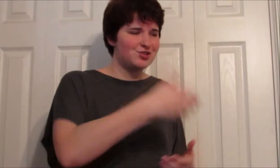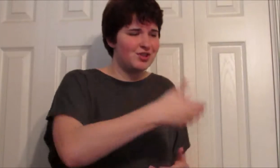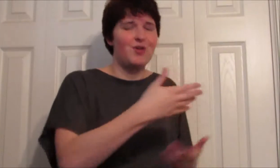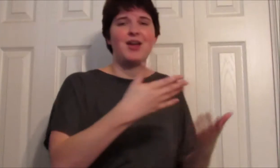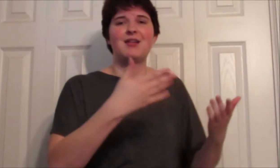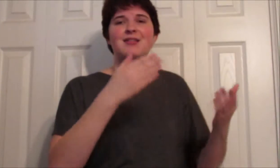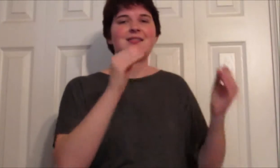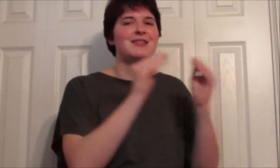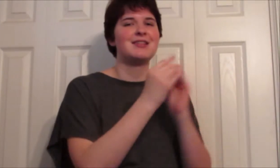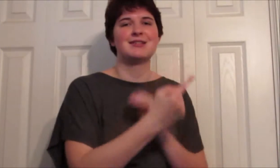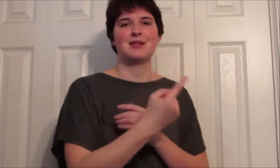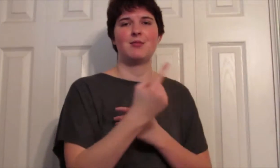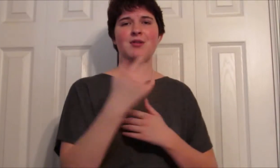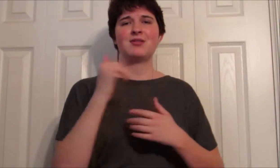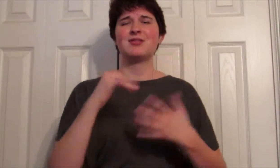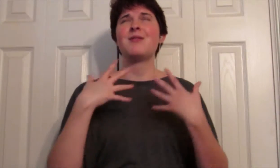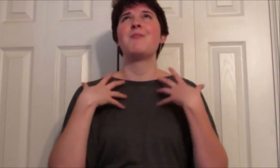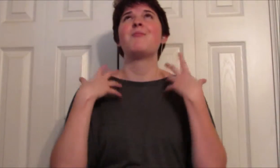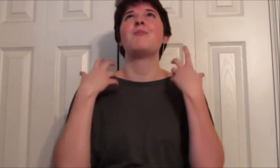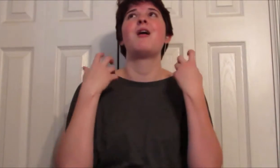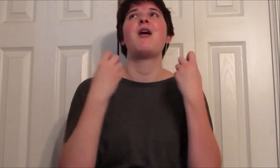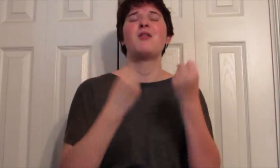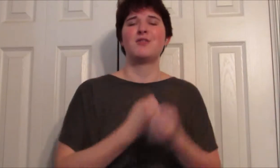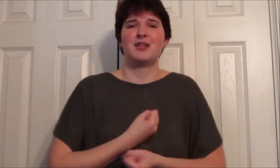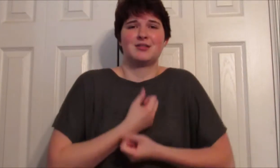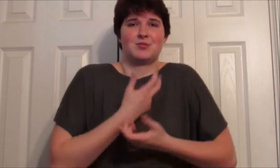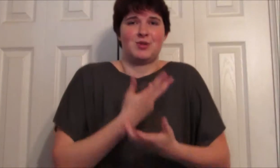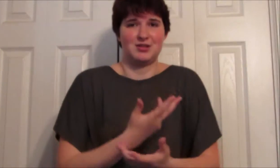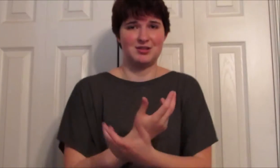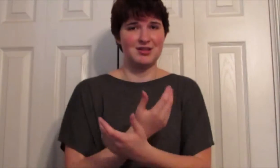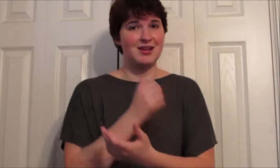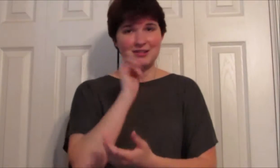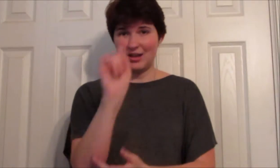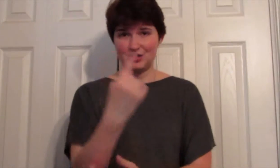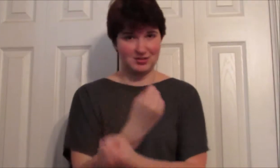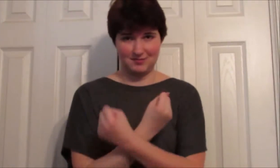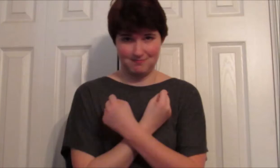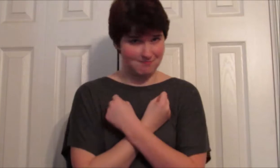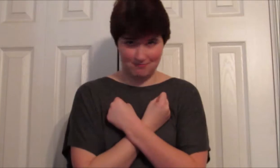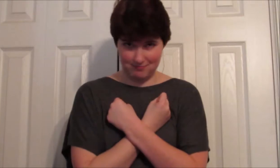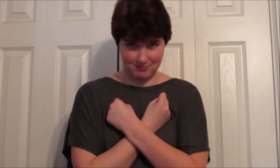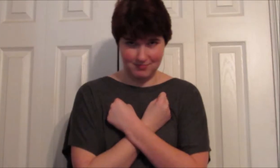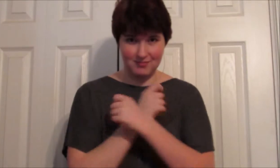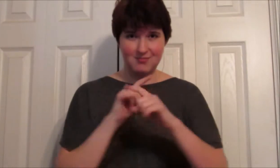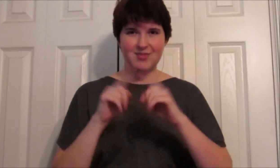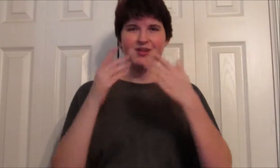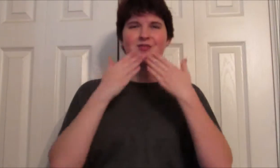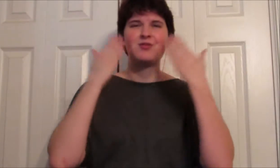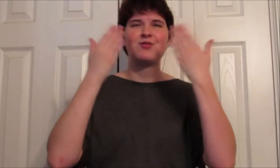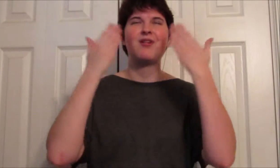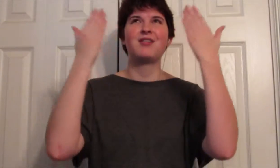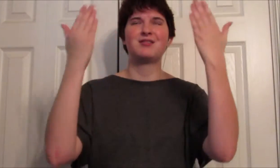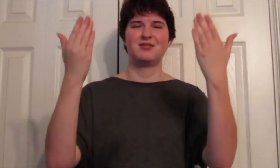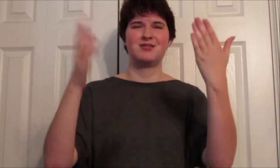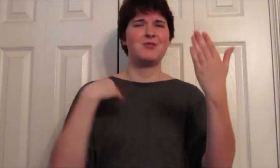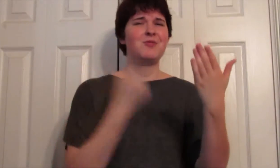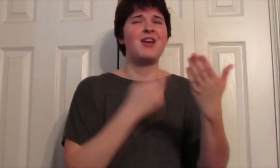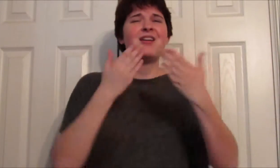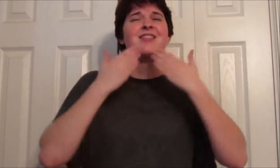kiss them. These are powerful expressions, not just of affection, but of gratitude, that we are thankful that these people